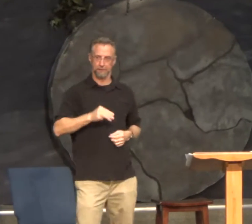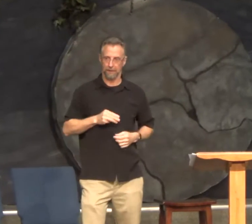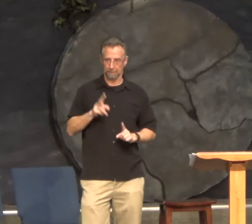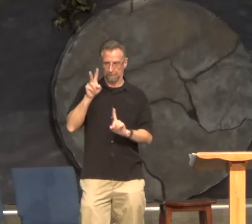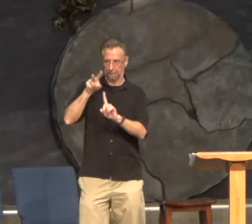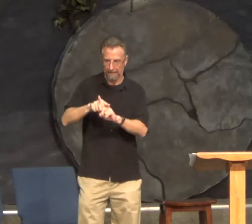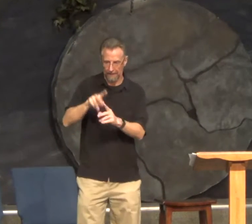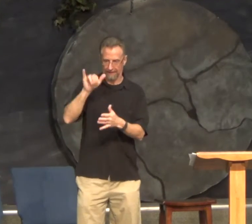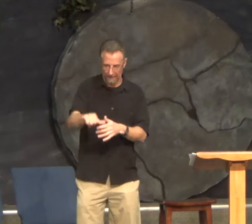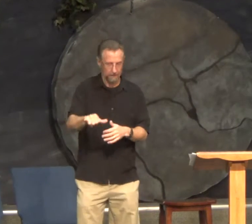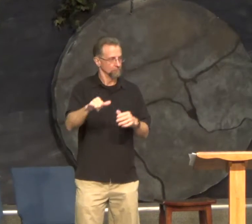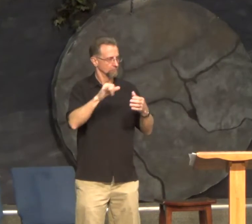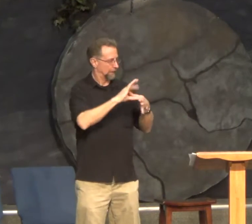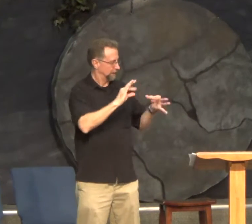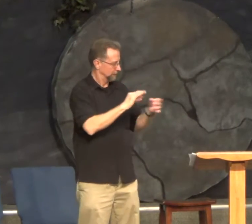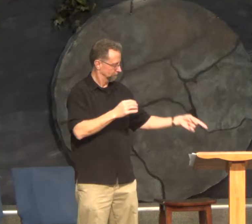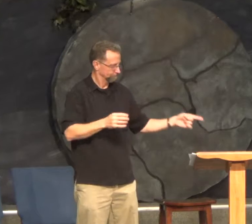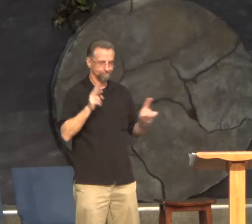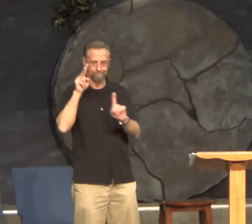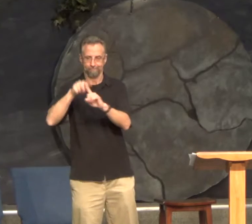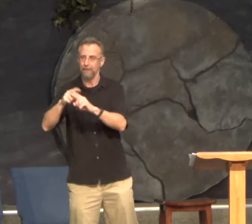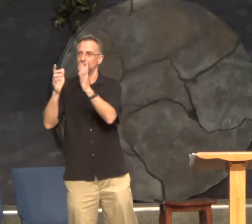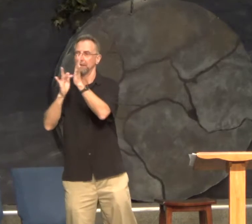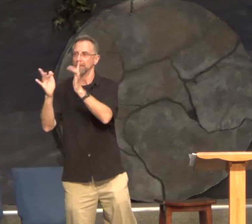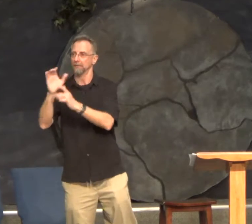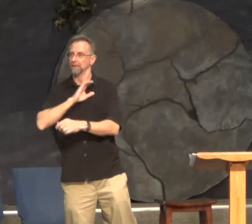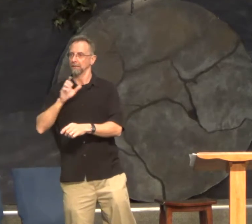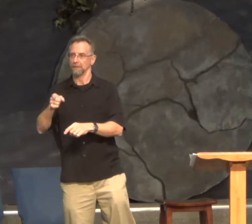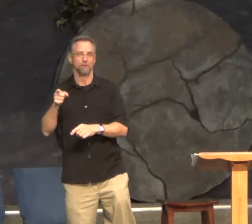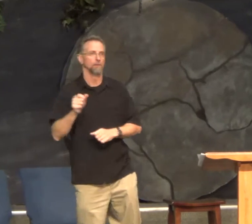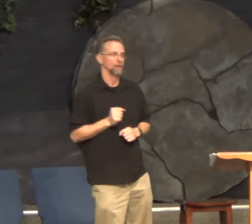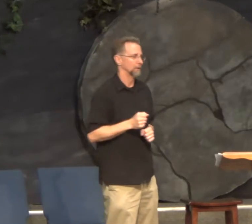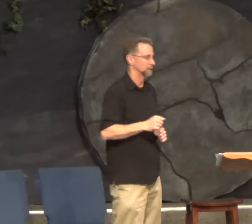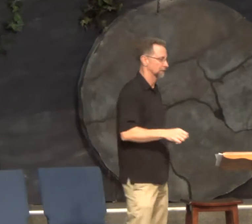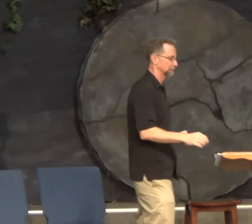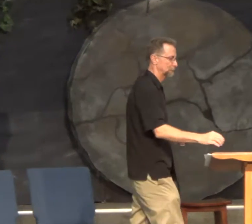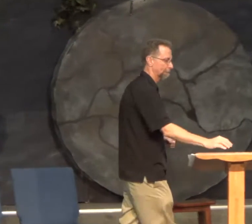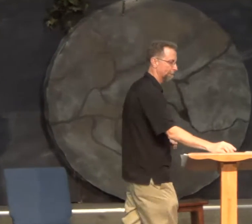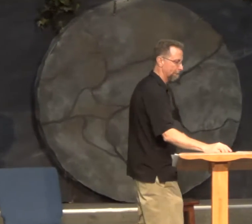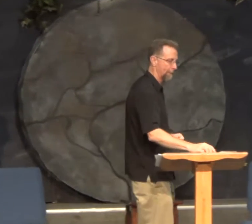to share with them and apply to them the message of Jesus Christ.